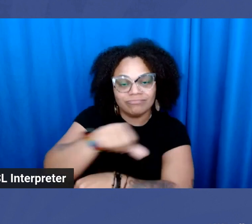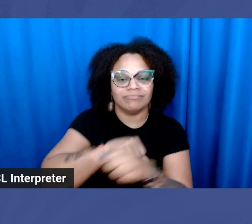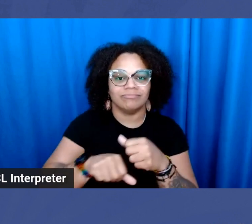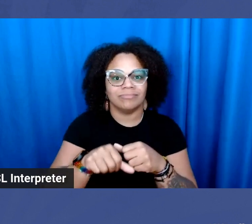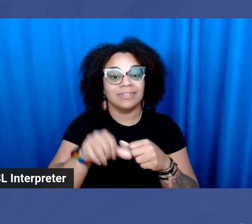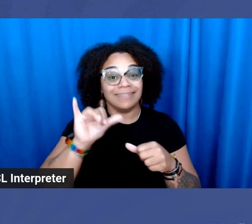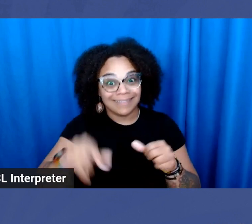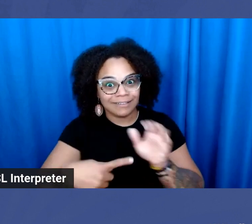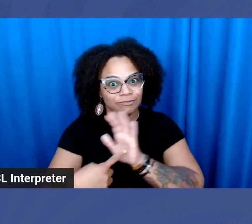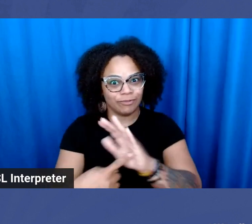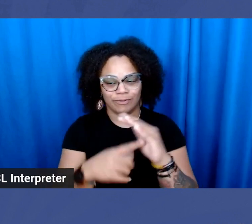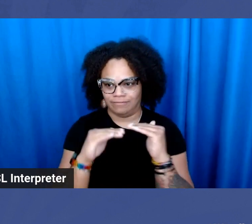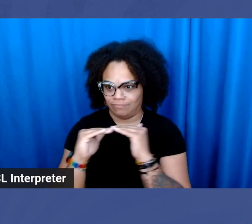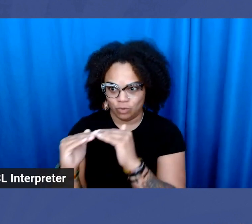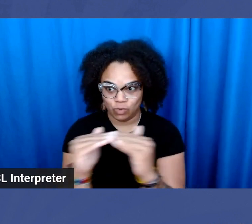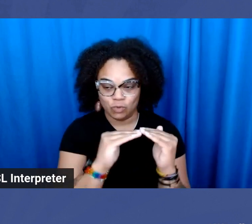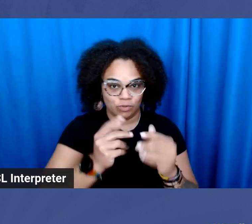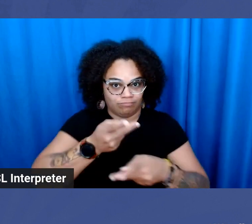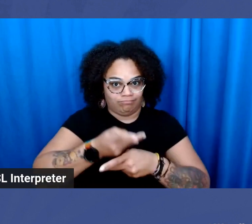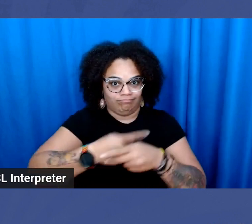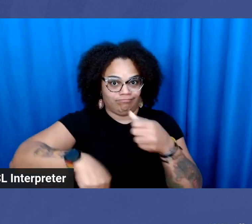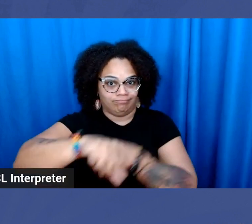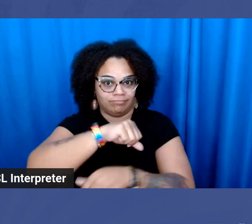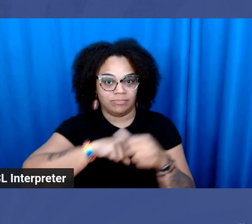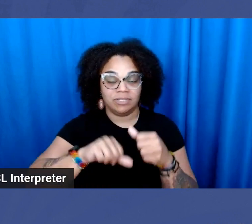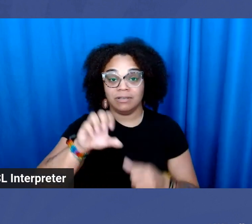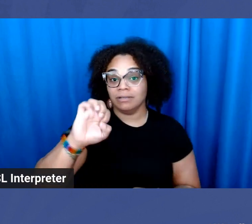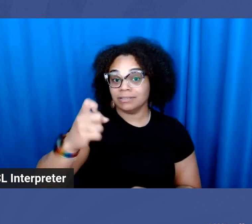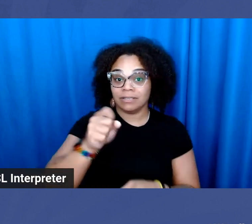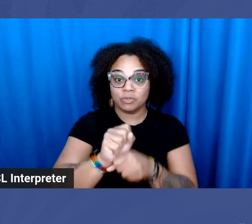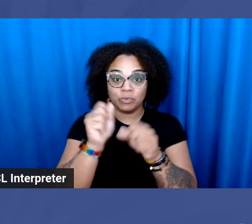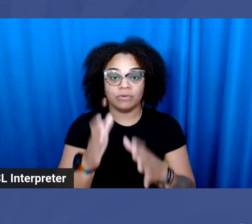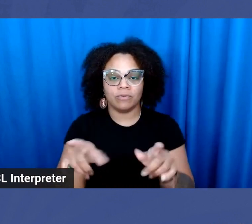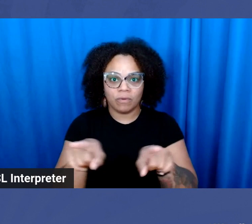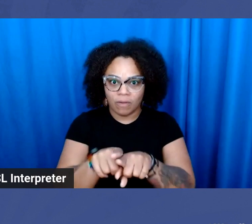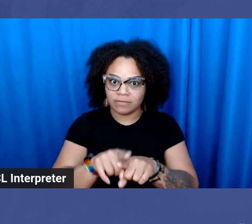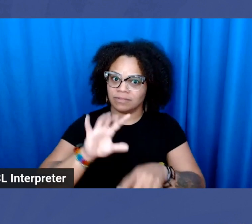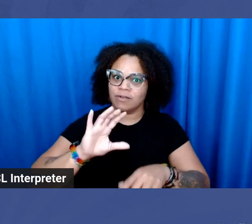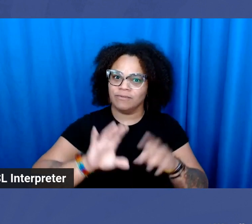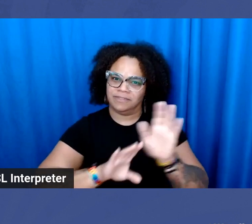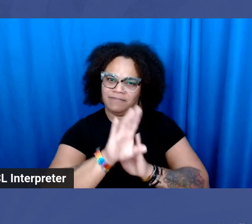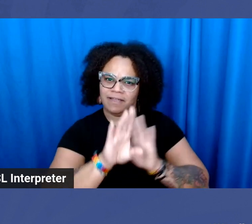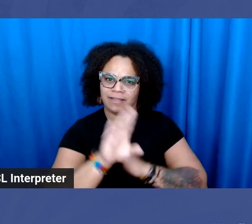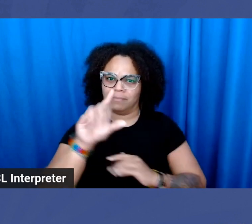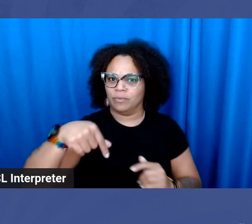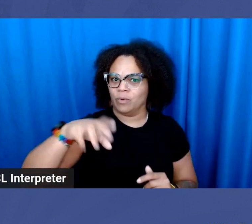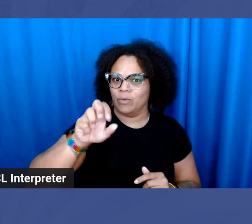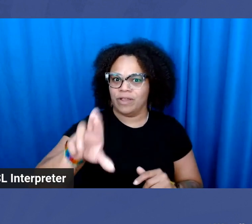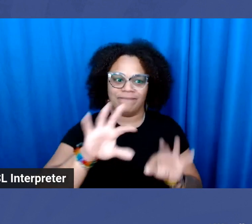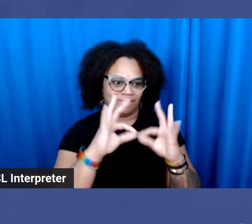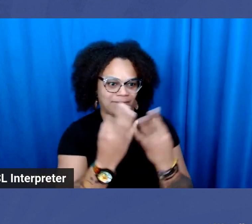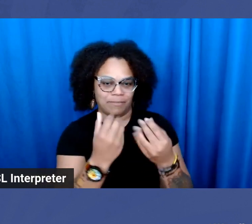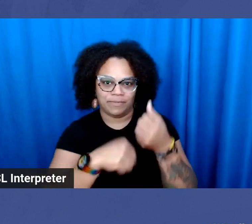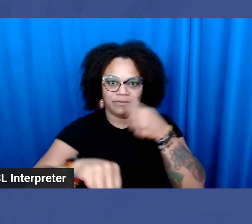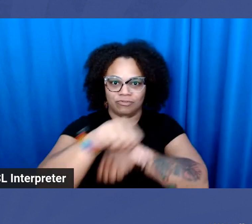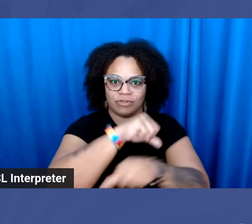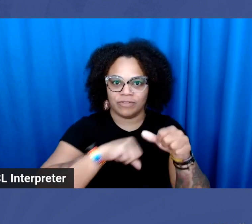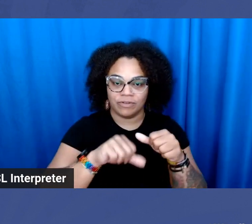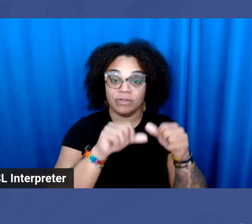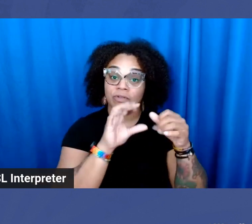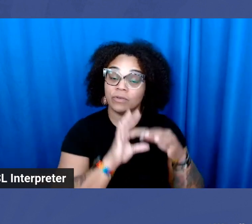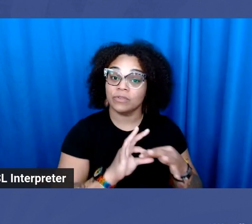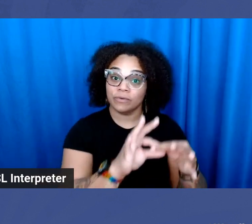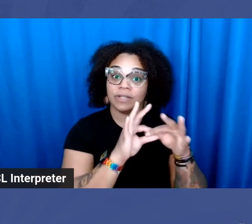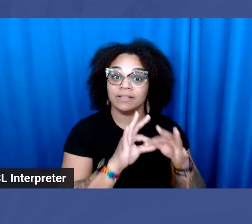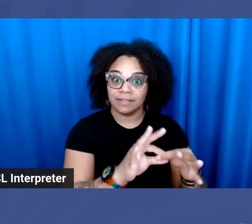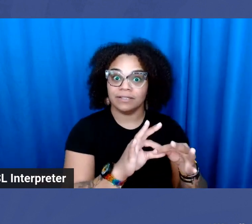aid. Sex workers also create queer forms of family with each other, and these relationships directly respond to the